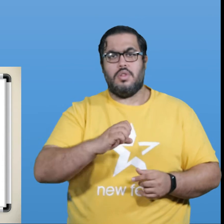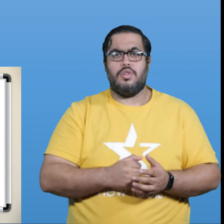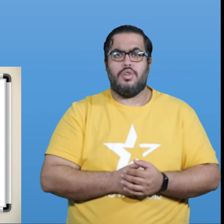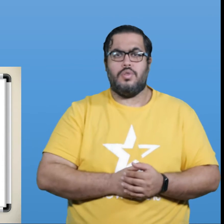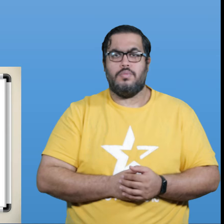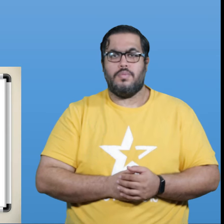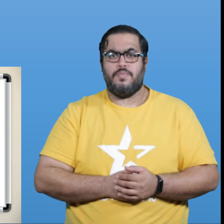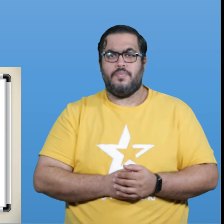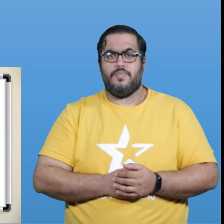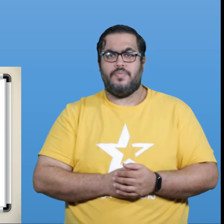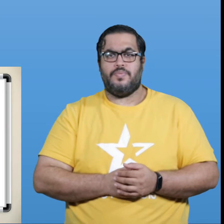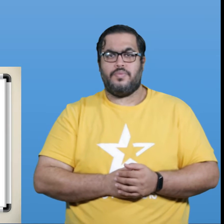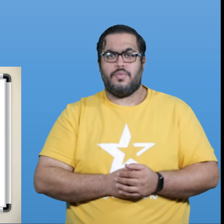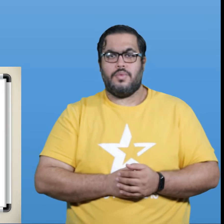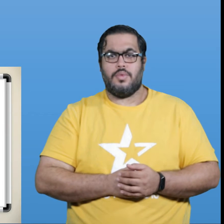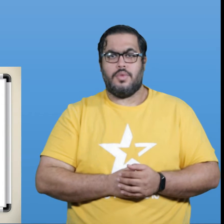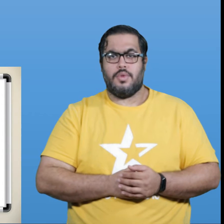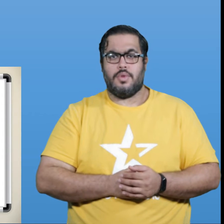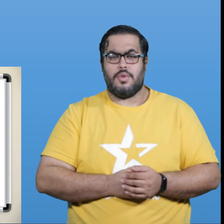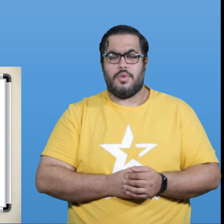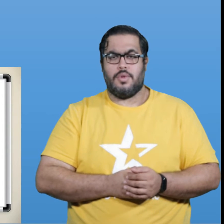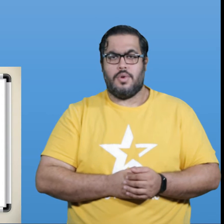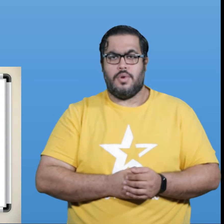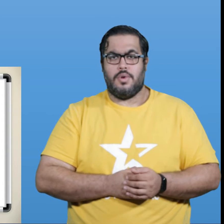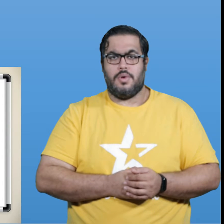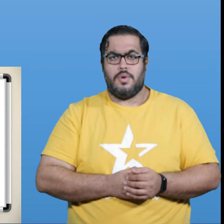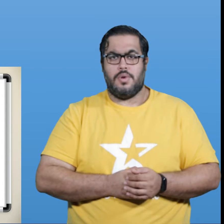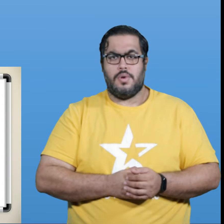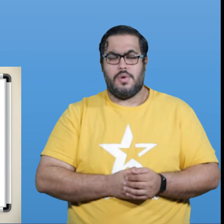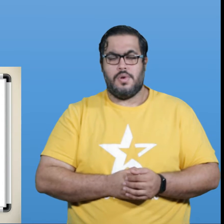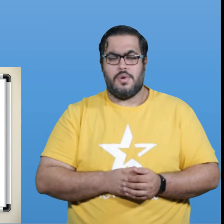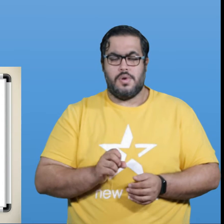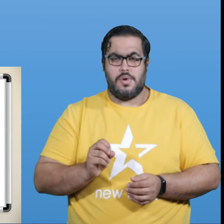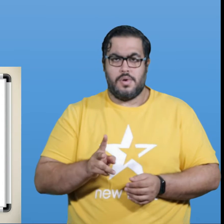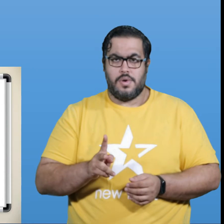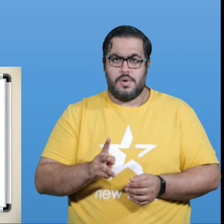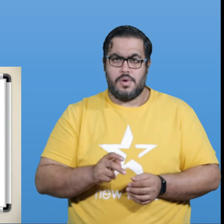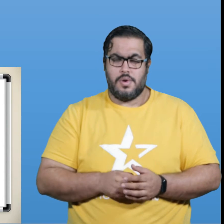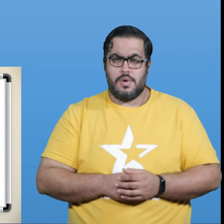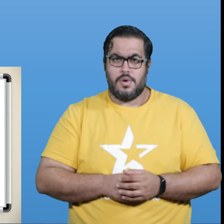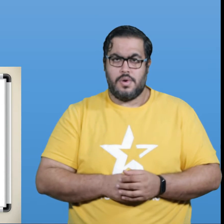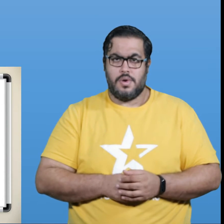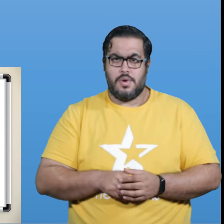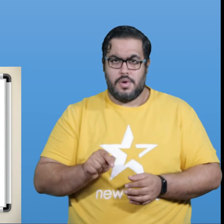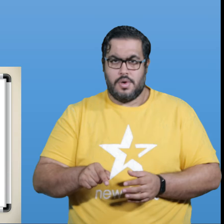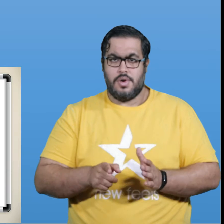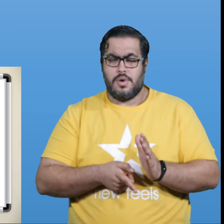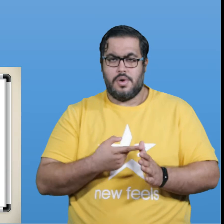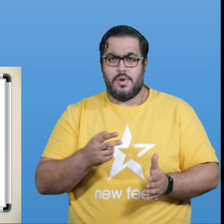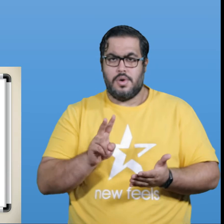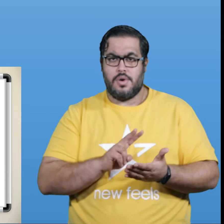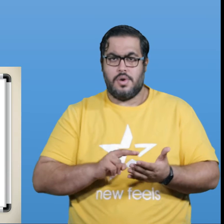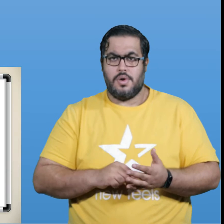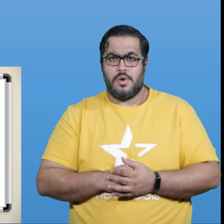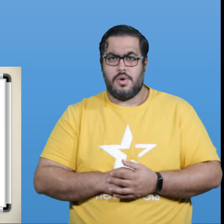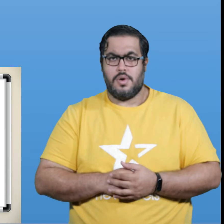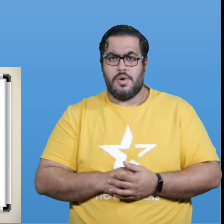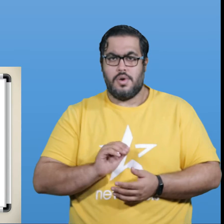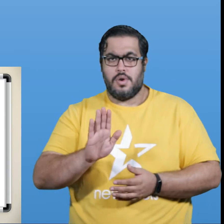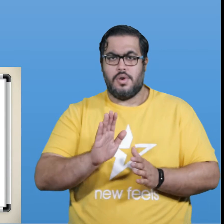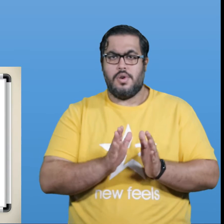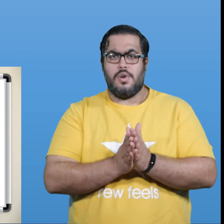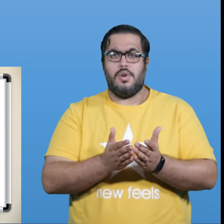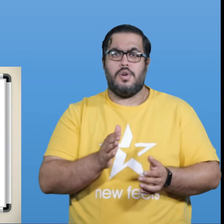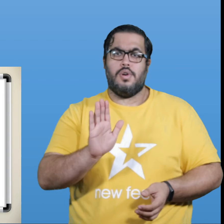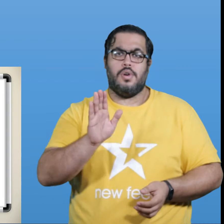and understand the text to answer the question. Okay? So let's start reading from your